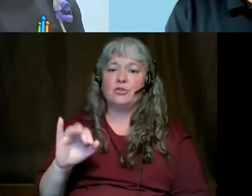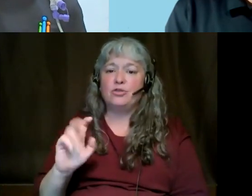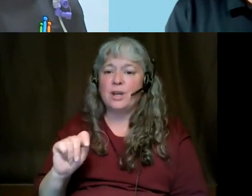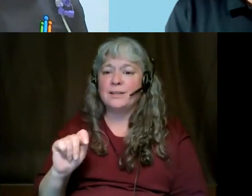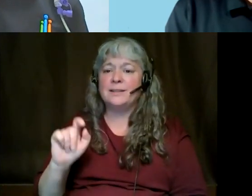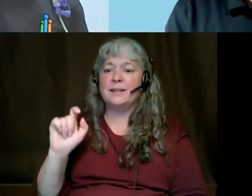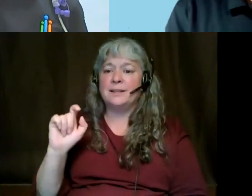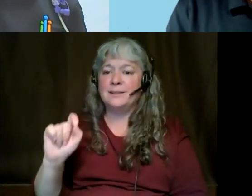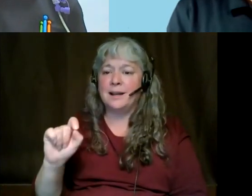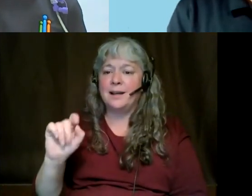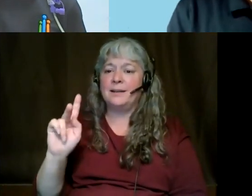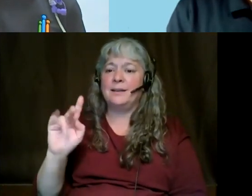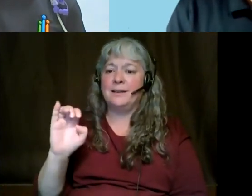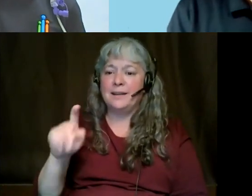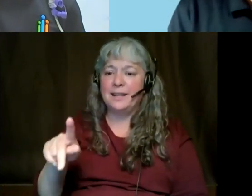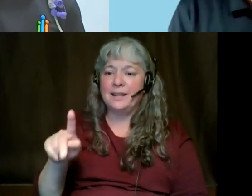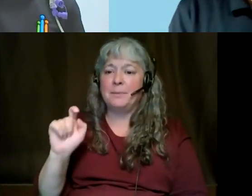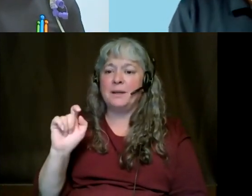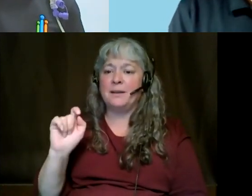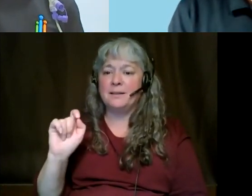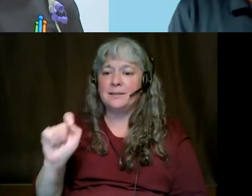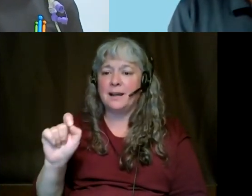just.keep.rolling.